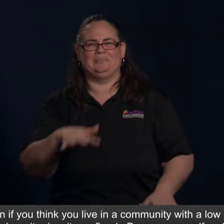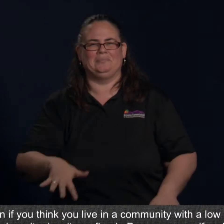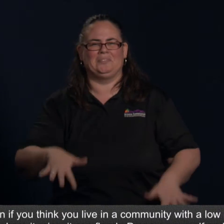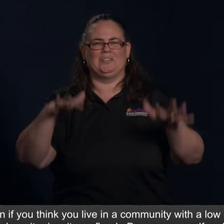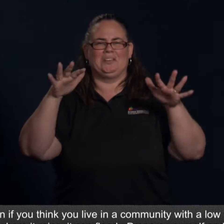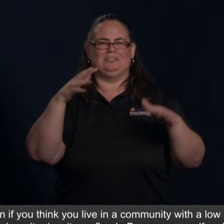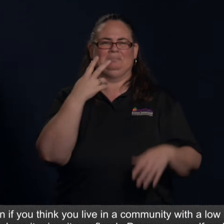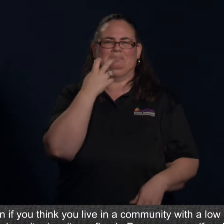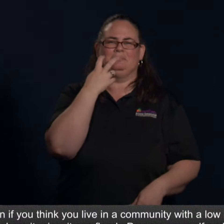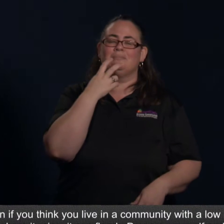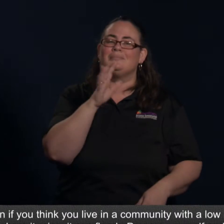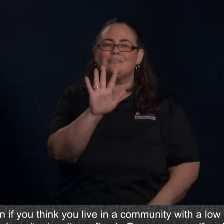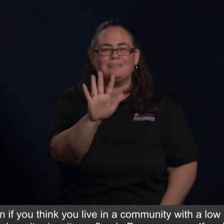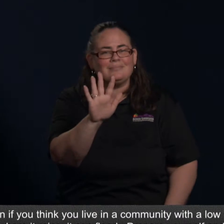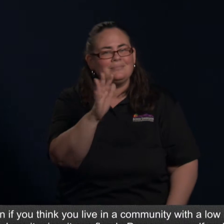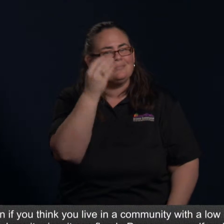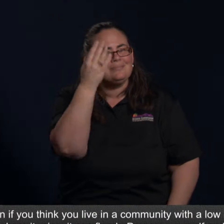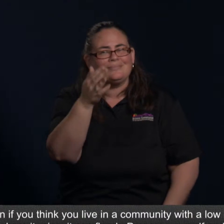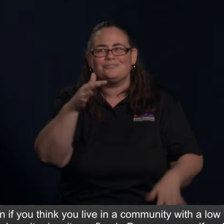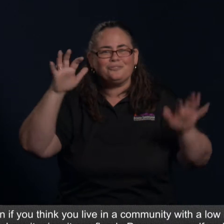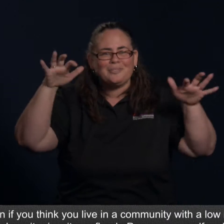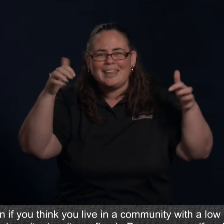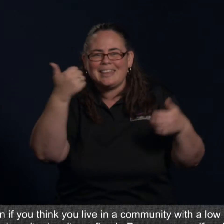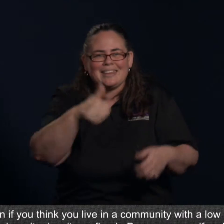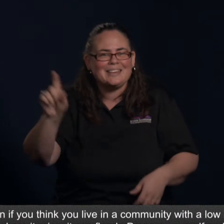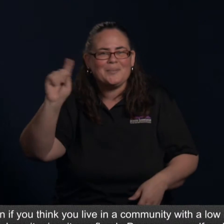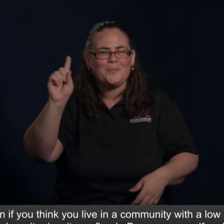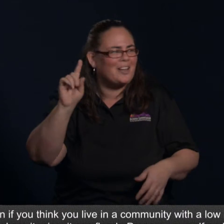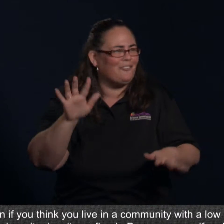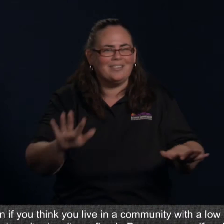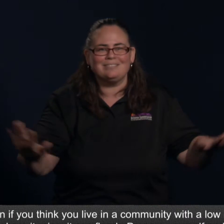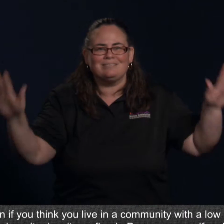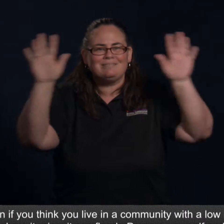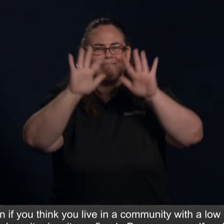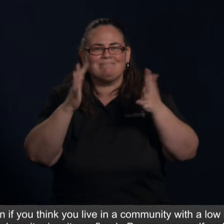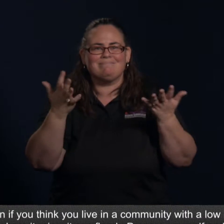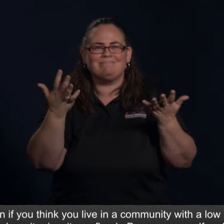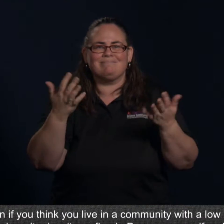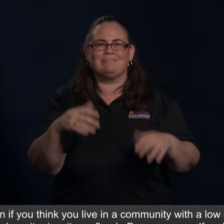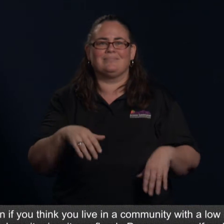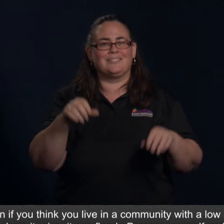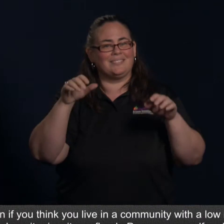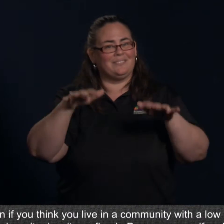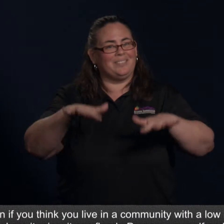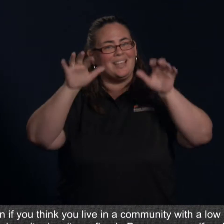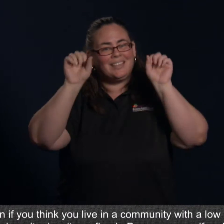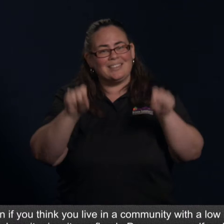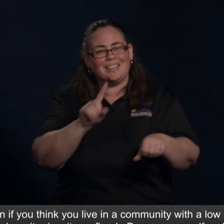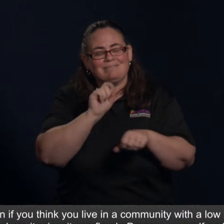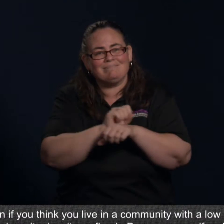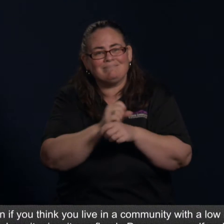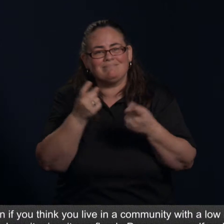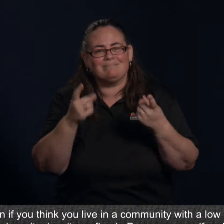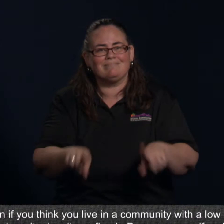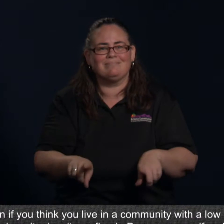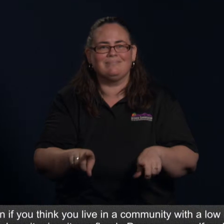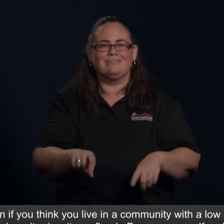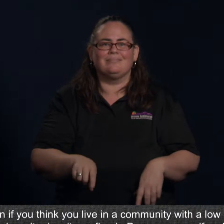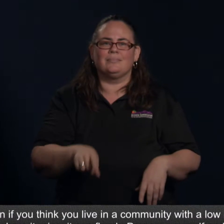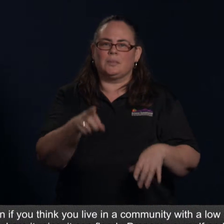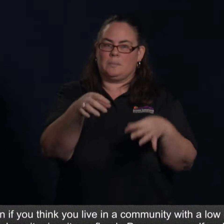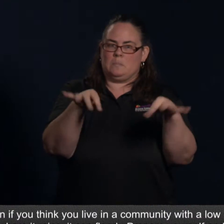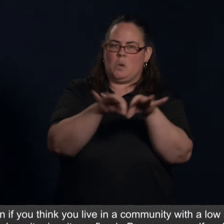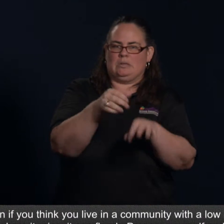Even if you think you live in a community with a low risk of flooding, remember that anywhere it rains, it can flood.